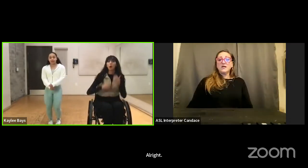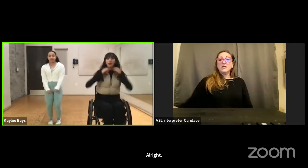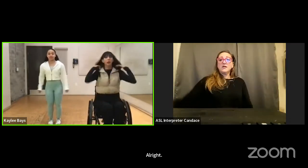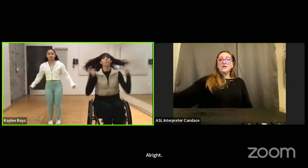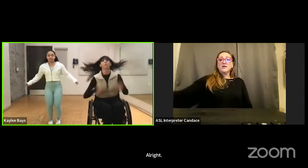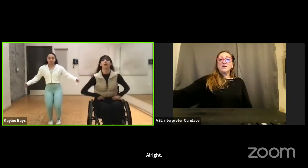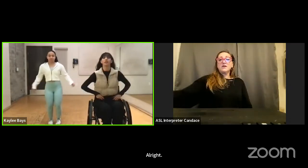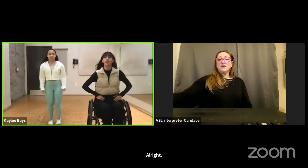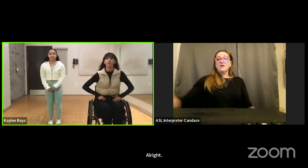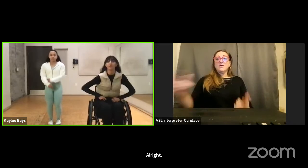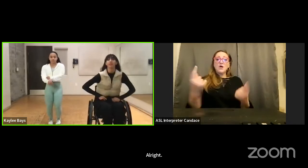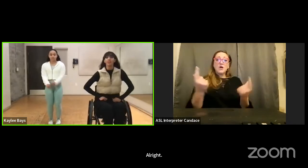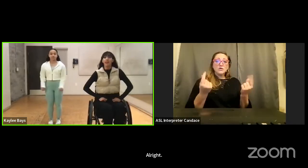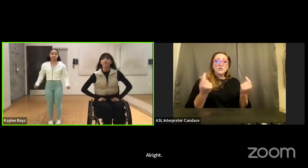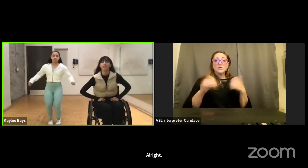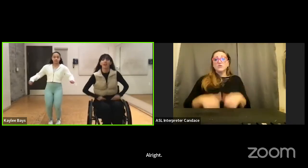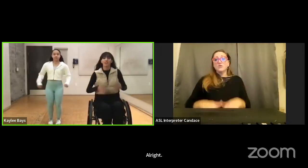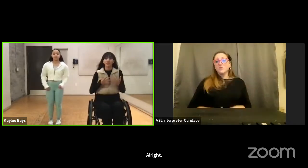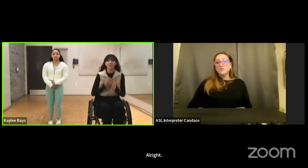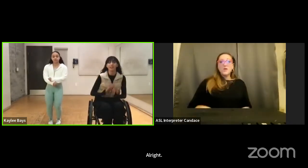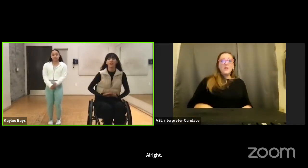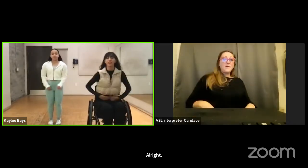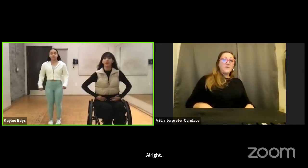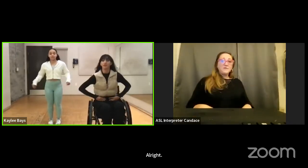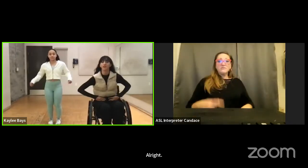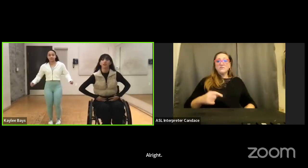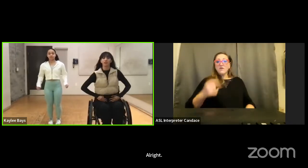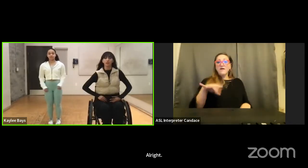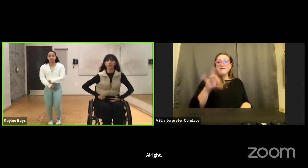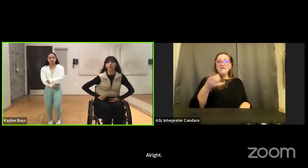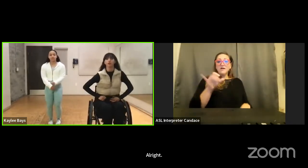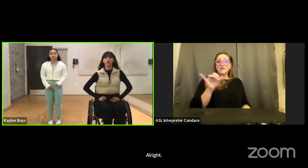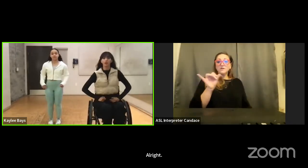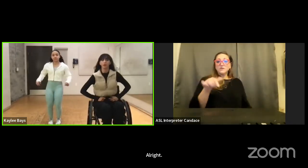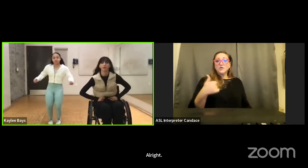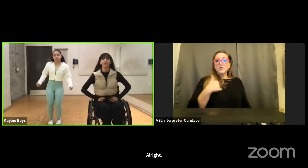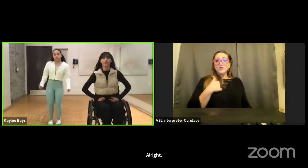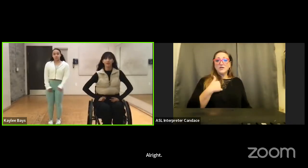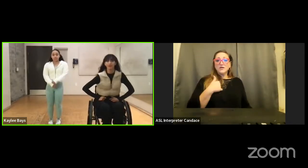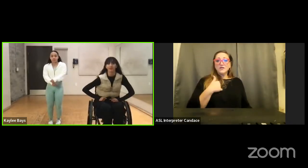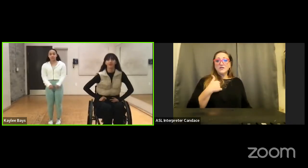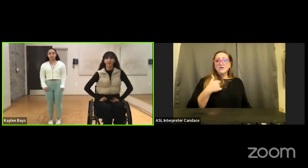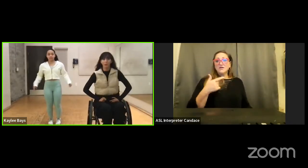Keep going. Just find your center, find your group.